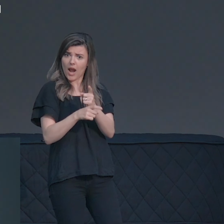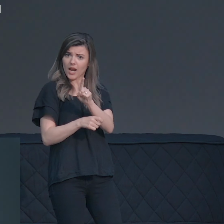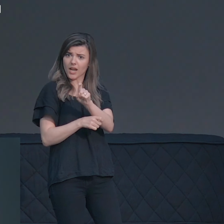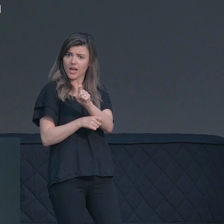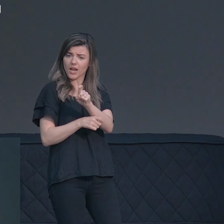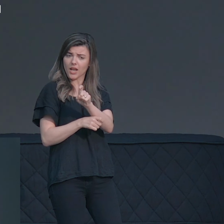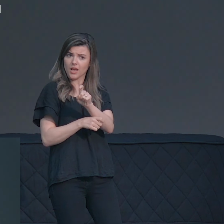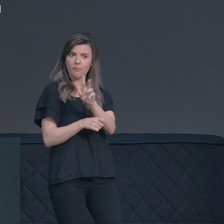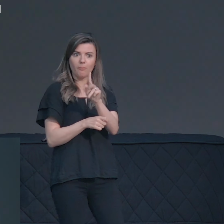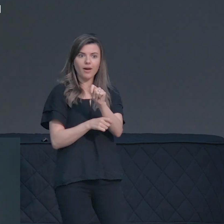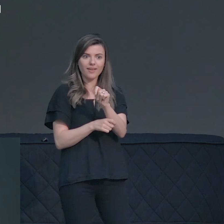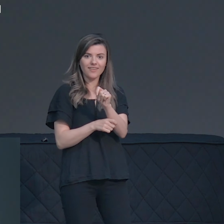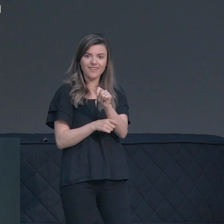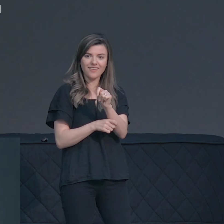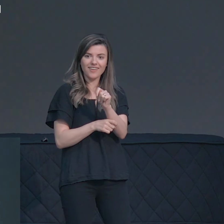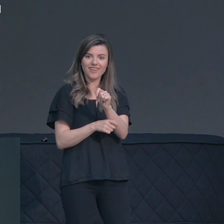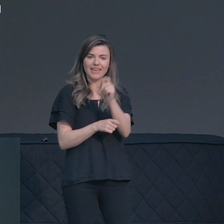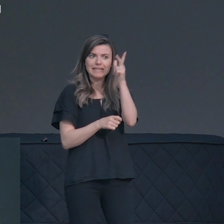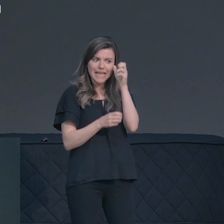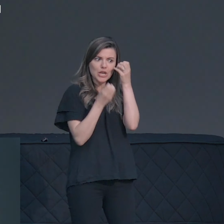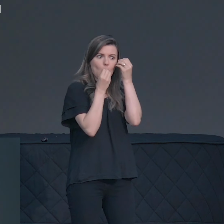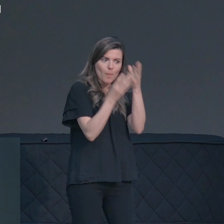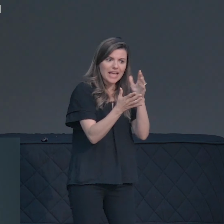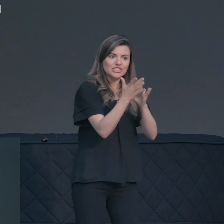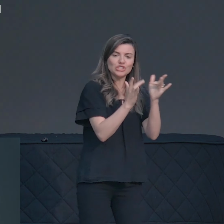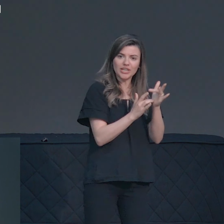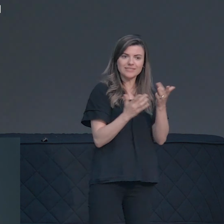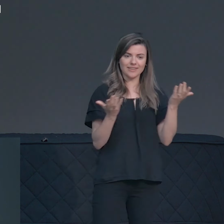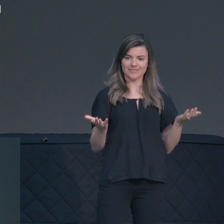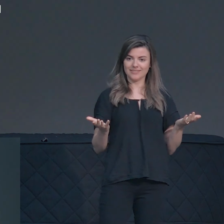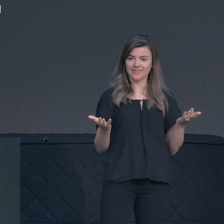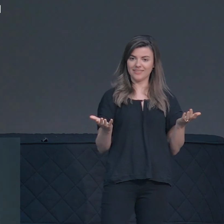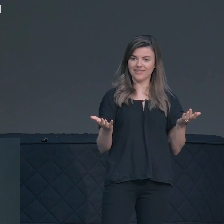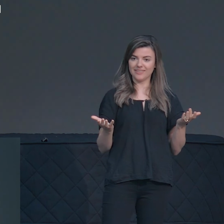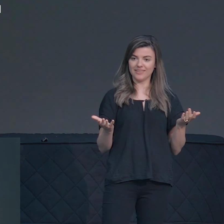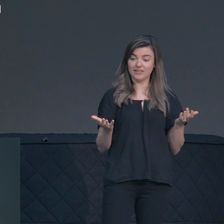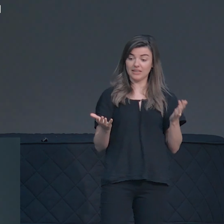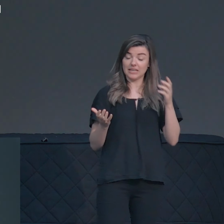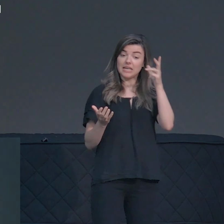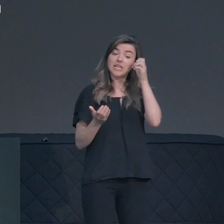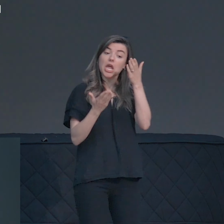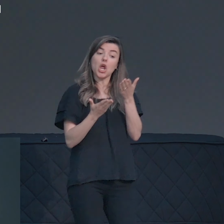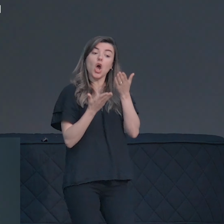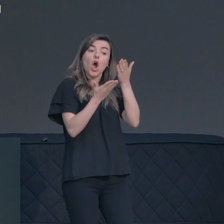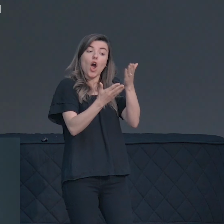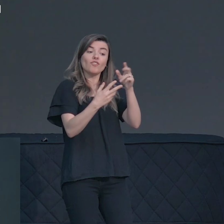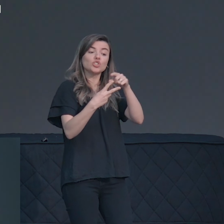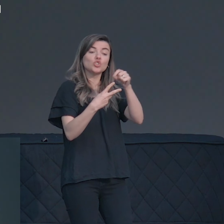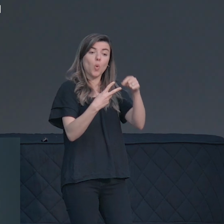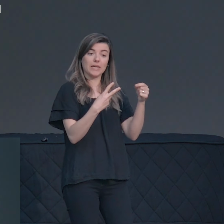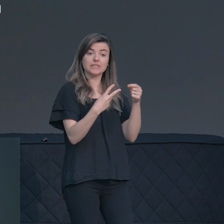Satan ends up obeying Jesus in the end. All Satan can do is offer Jesus a choice.